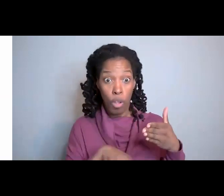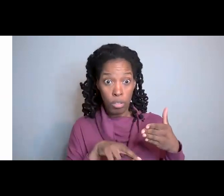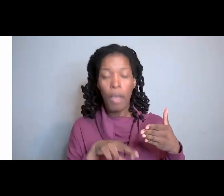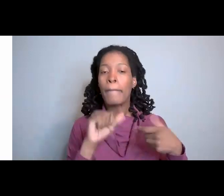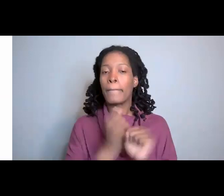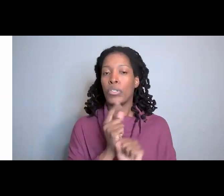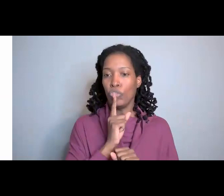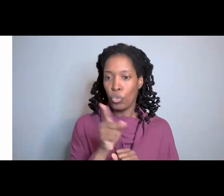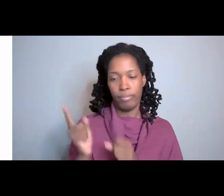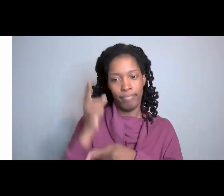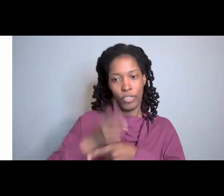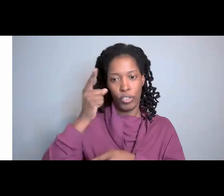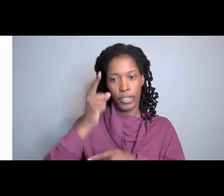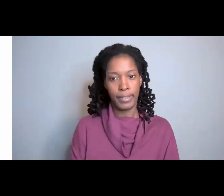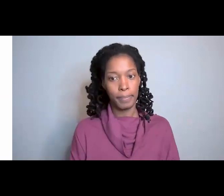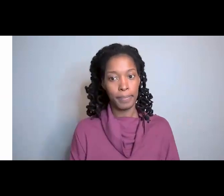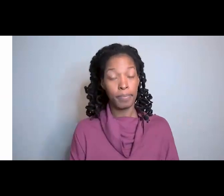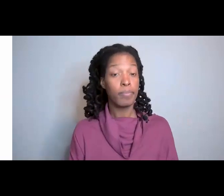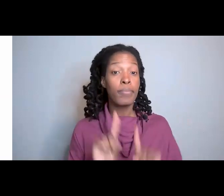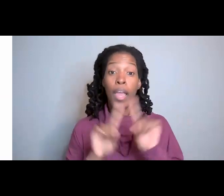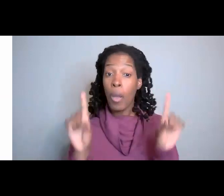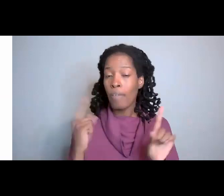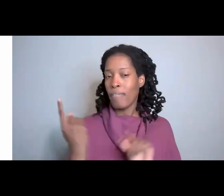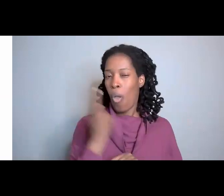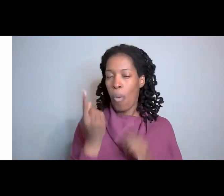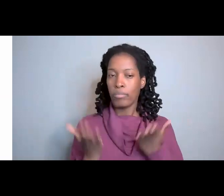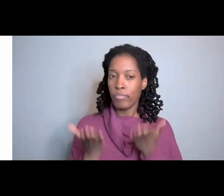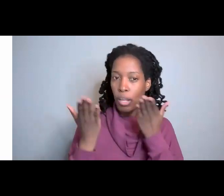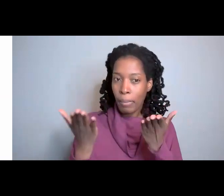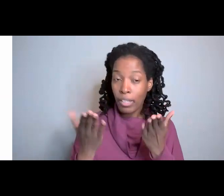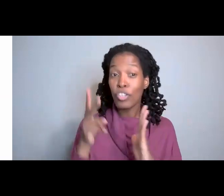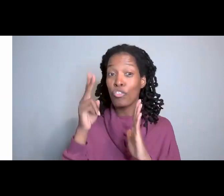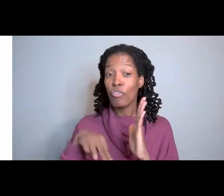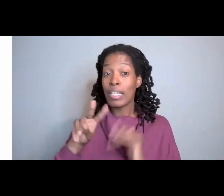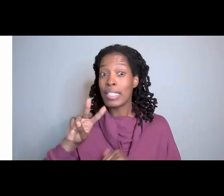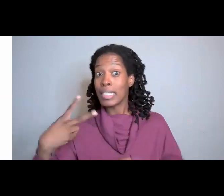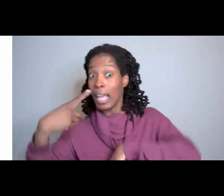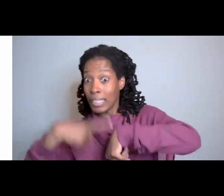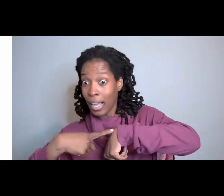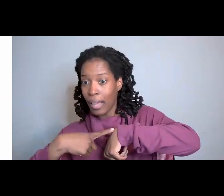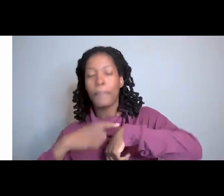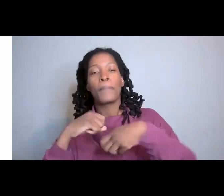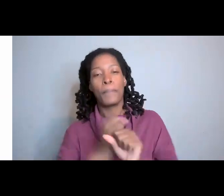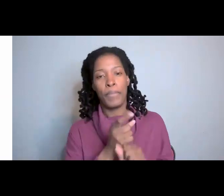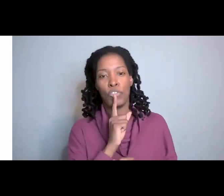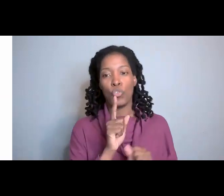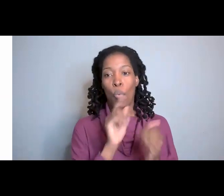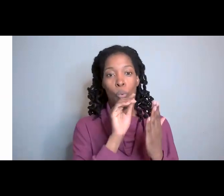is correct. However, we always recommend you read them again to make sure that the text